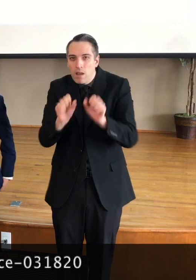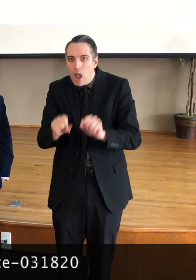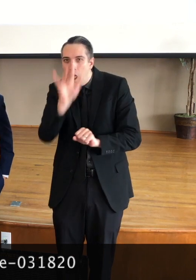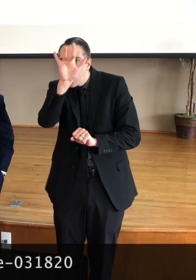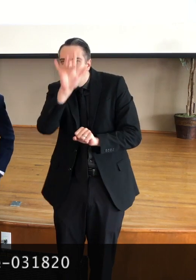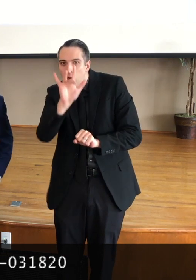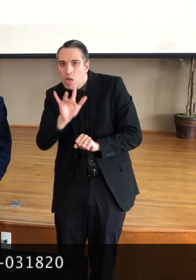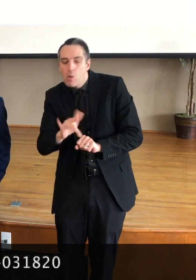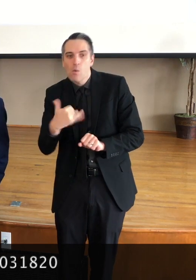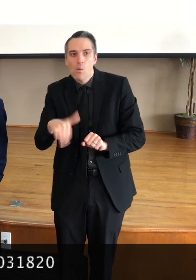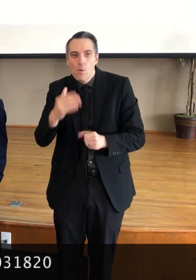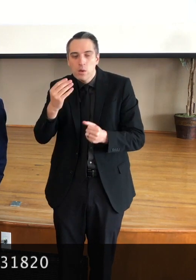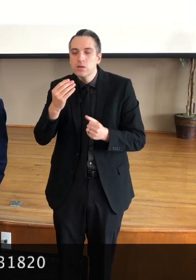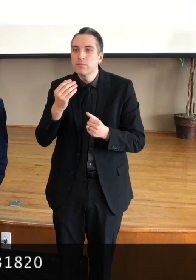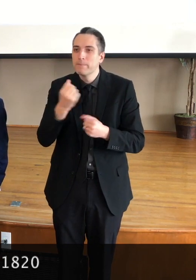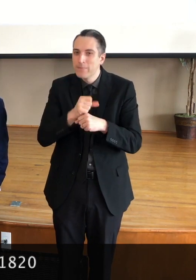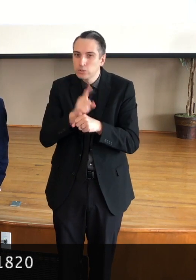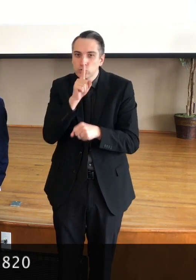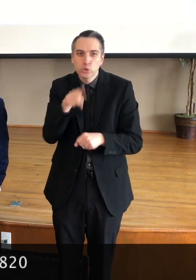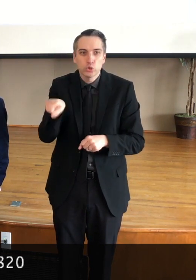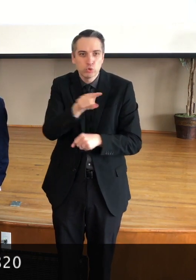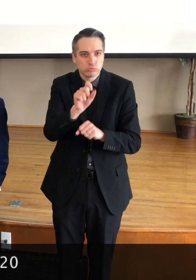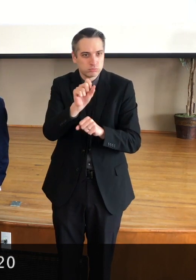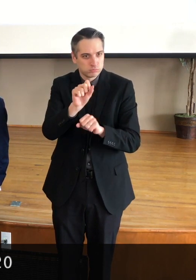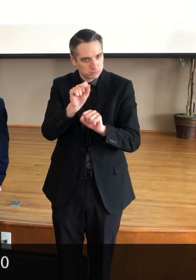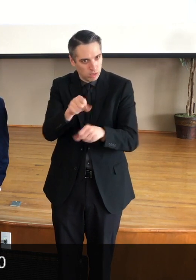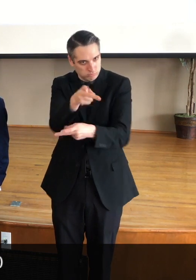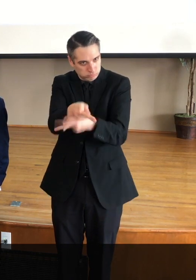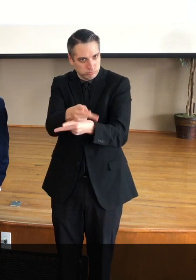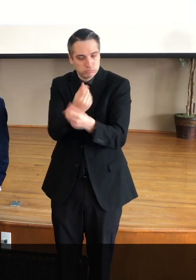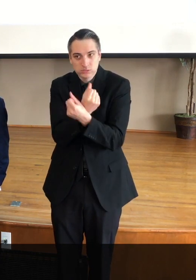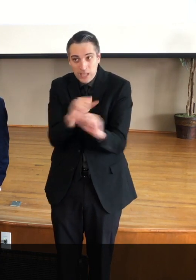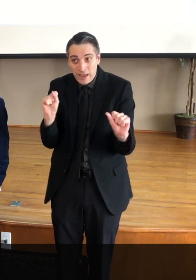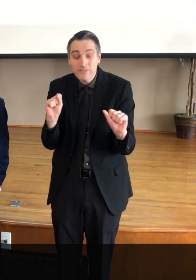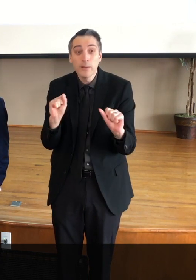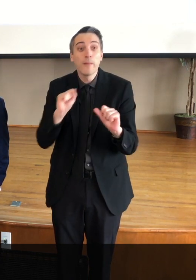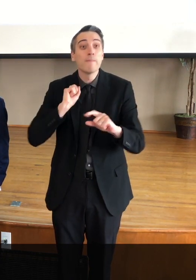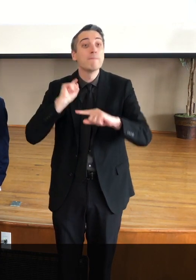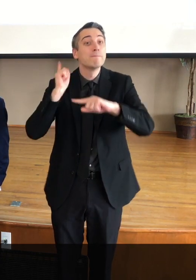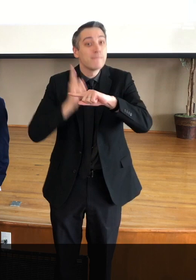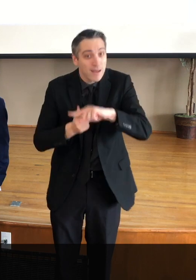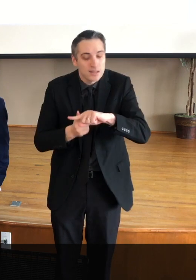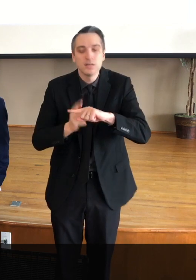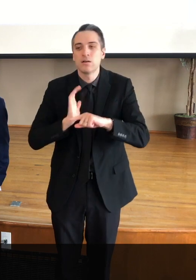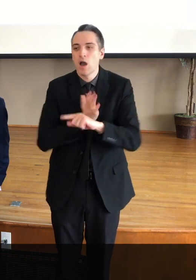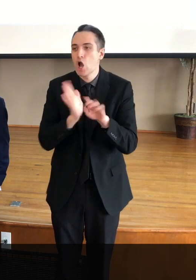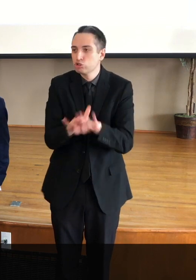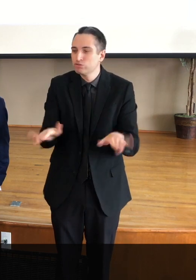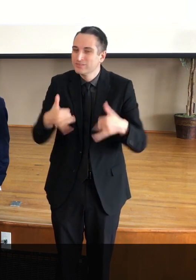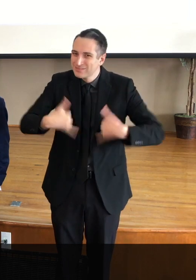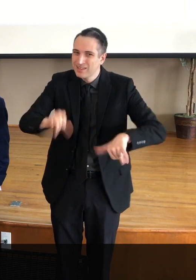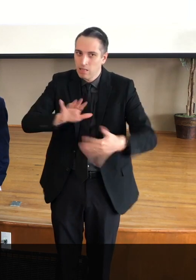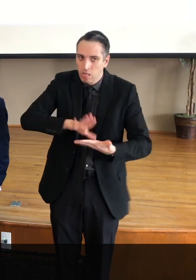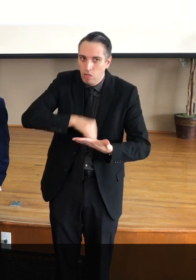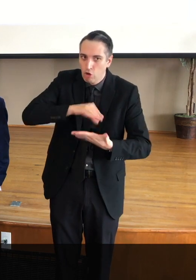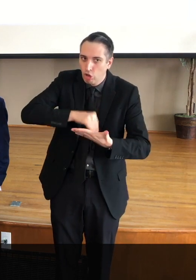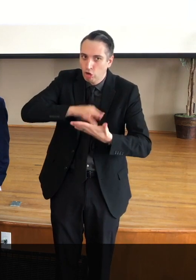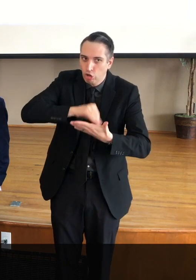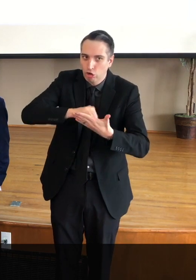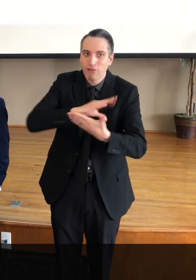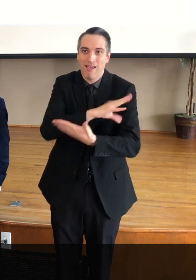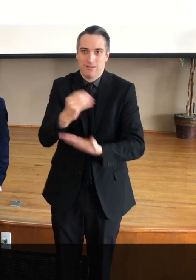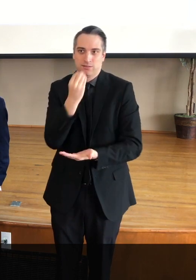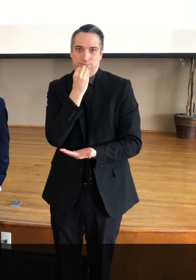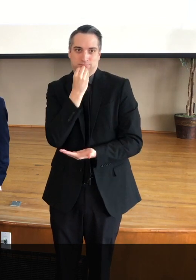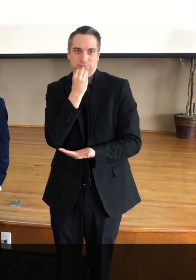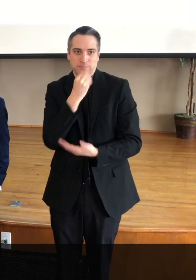are safe and doing what we can do to make sure that our children are learning and are being fed during this time. There are 24 sites that